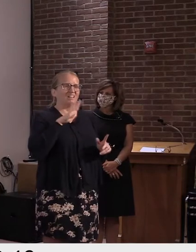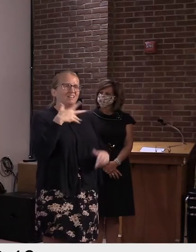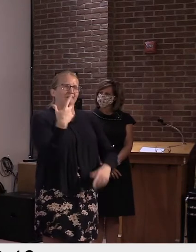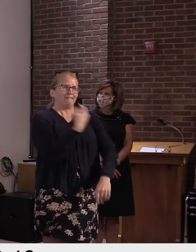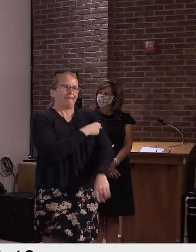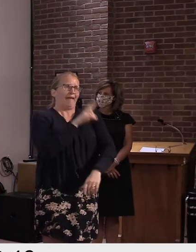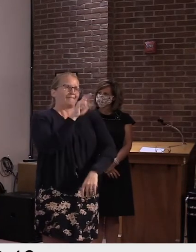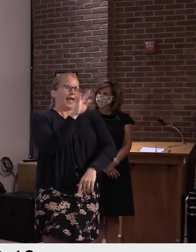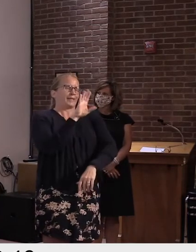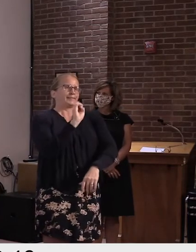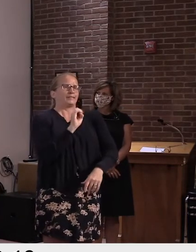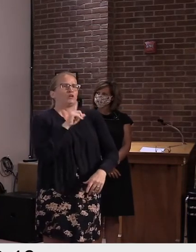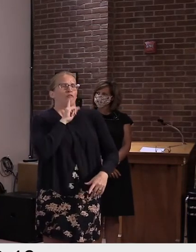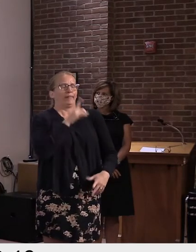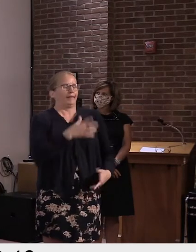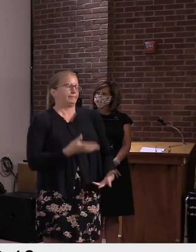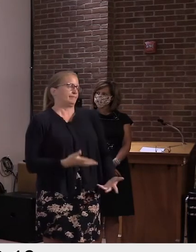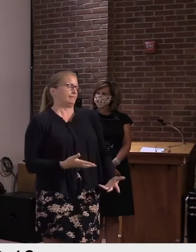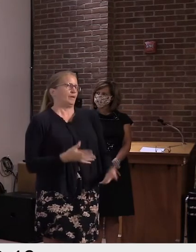there's already some